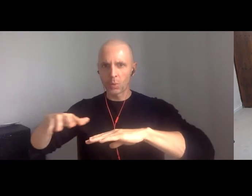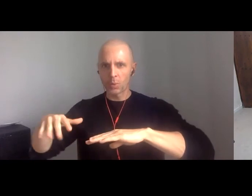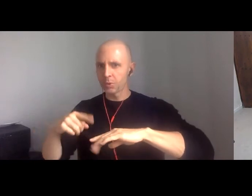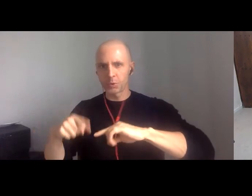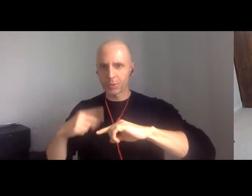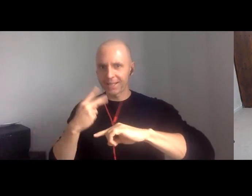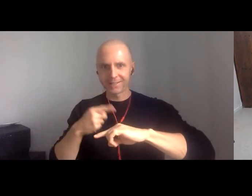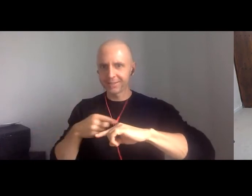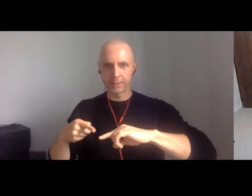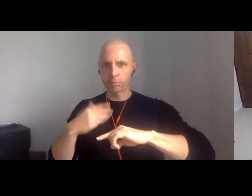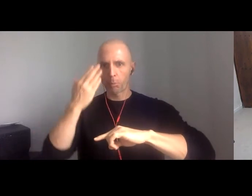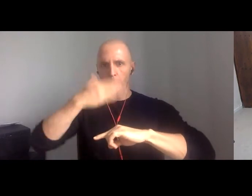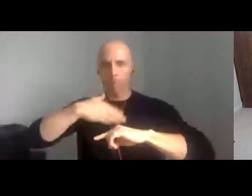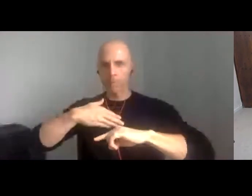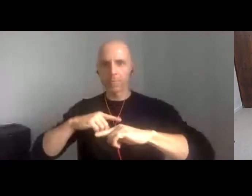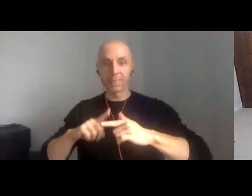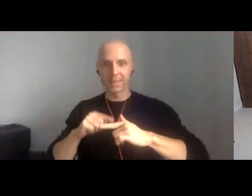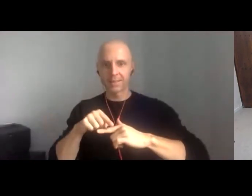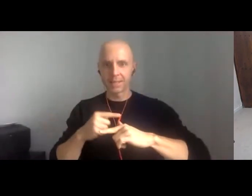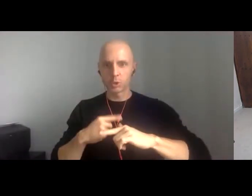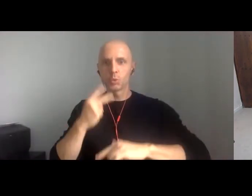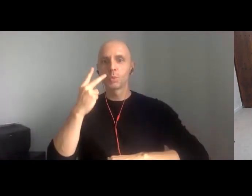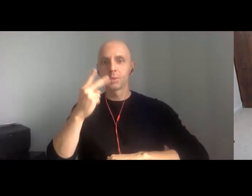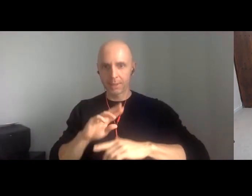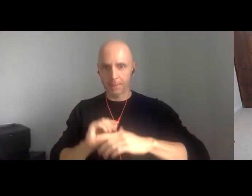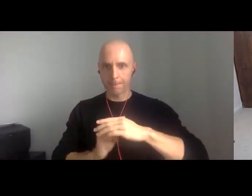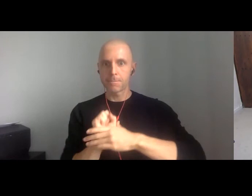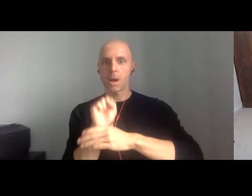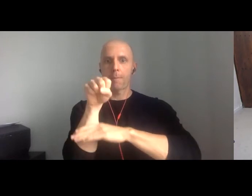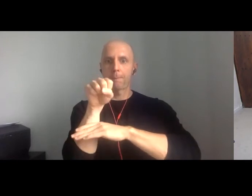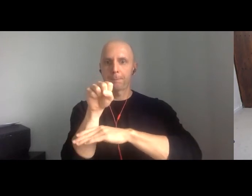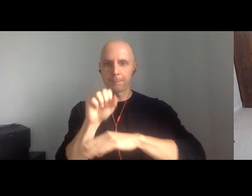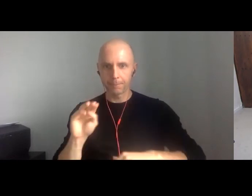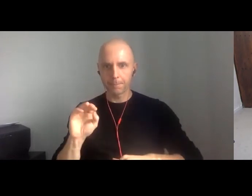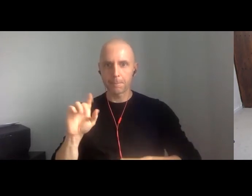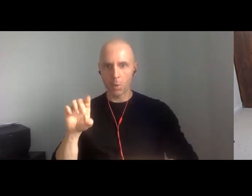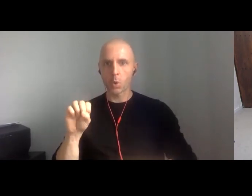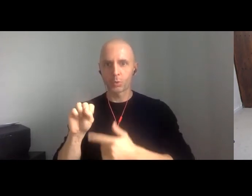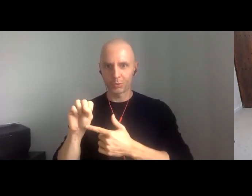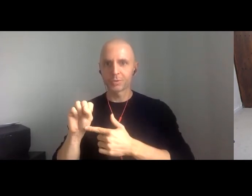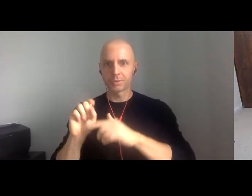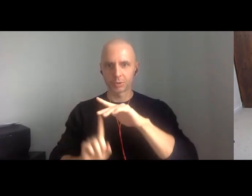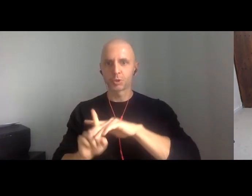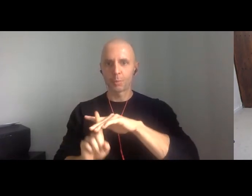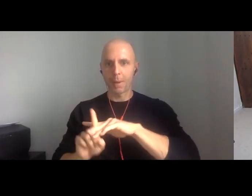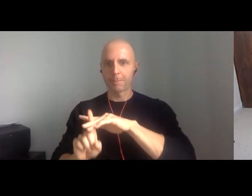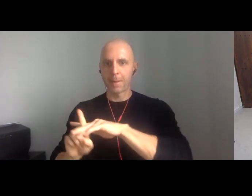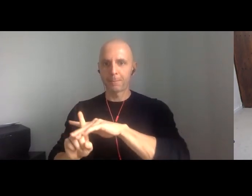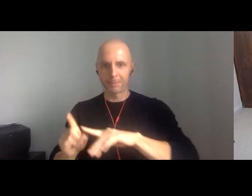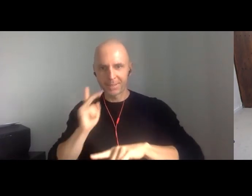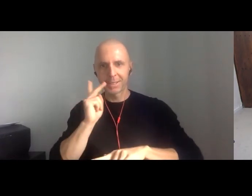through the soil, and the moles start chasing them around. And we see them, the mole hills